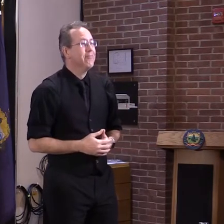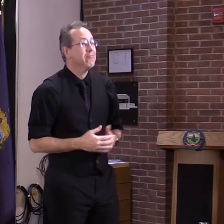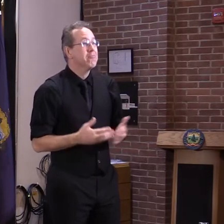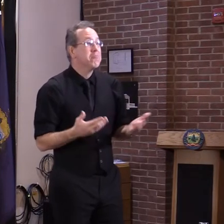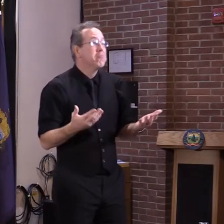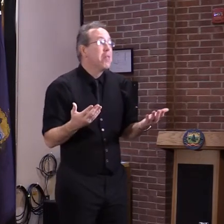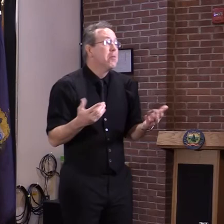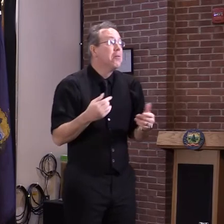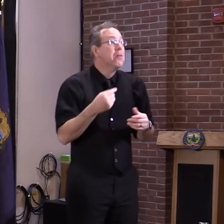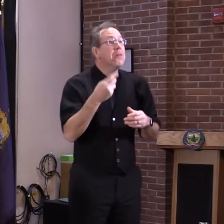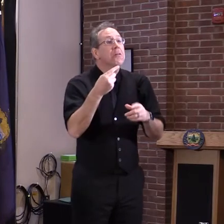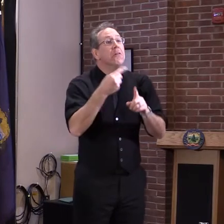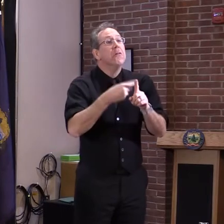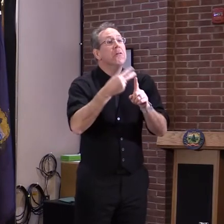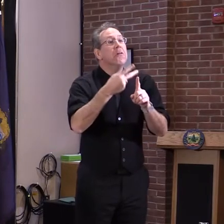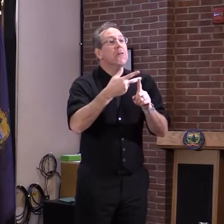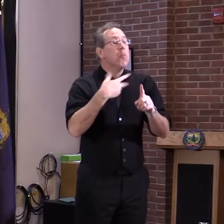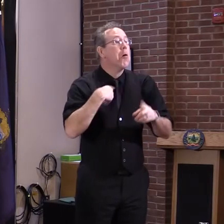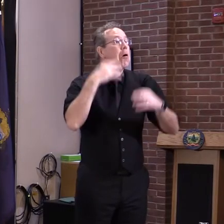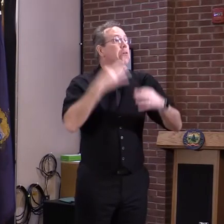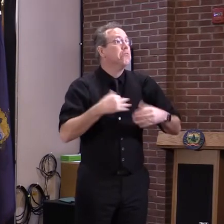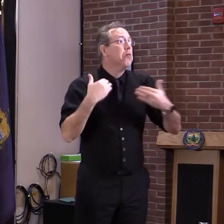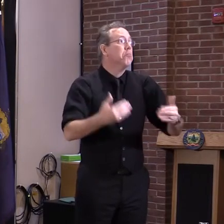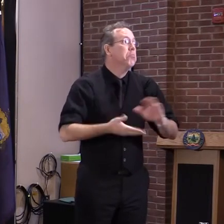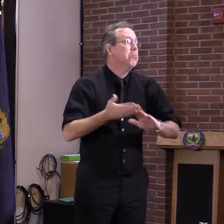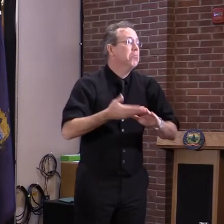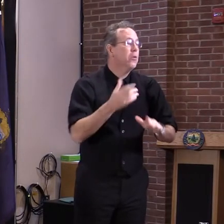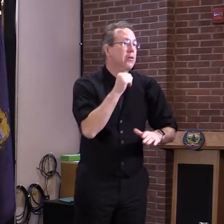months. Thanks.